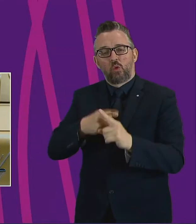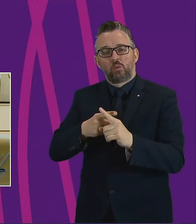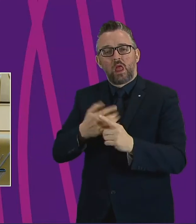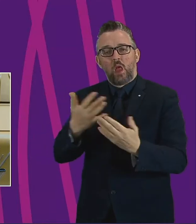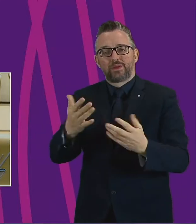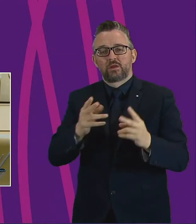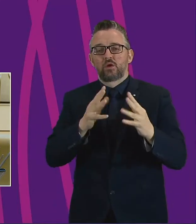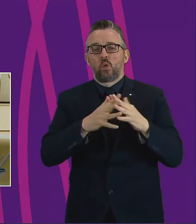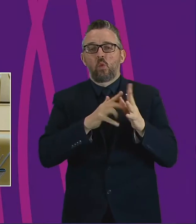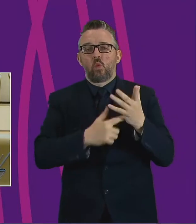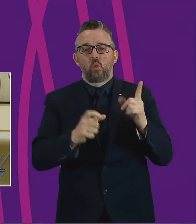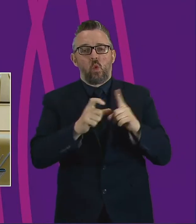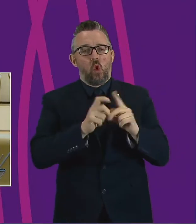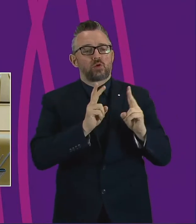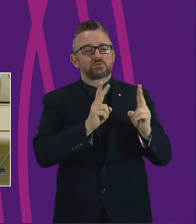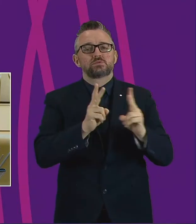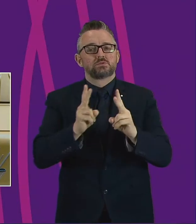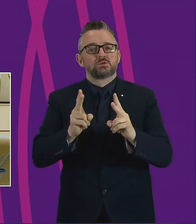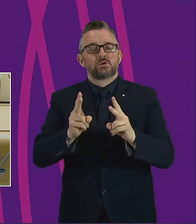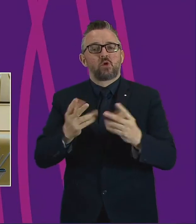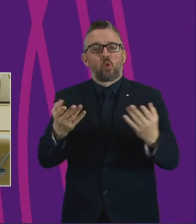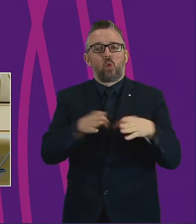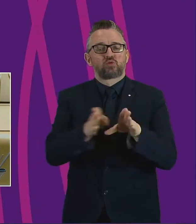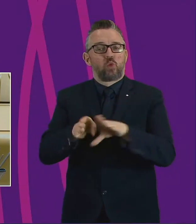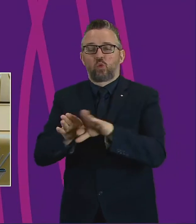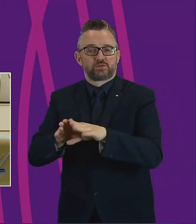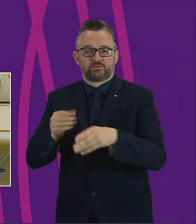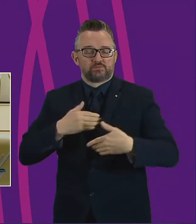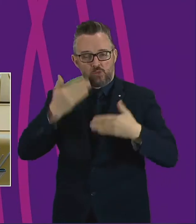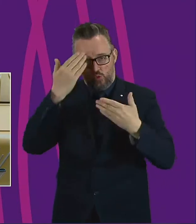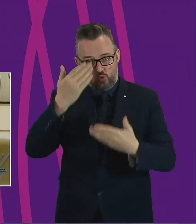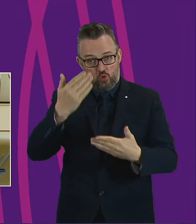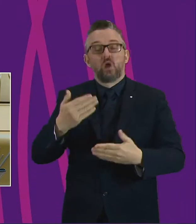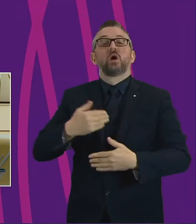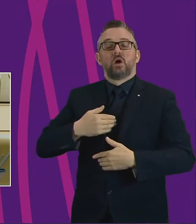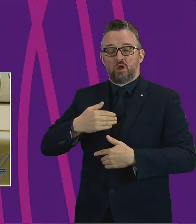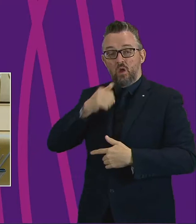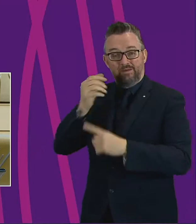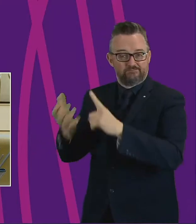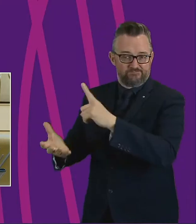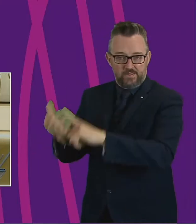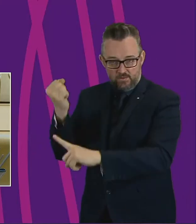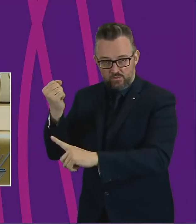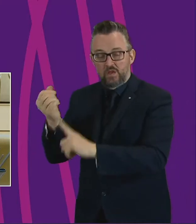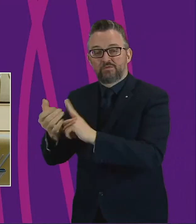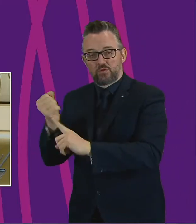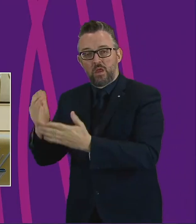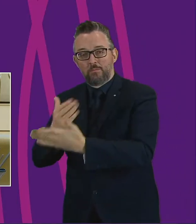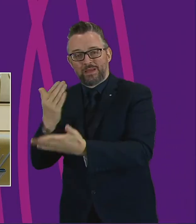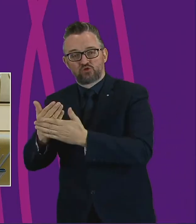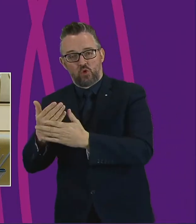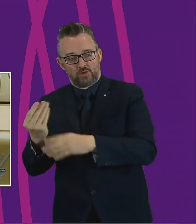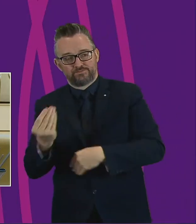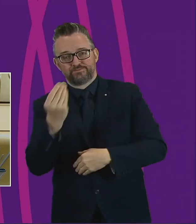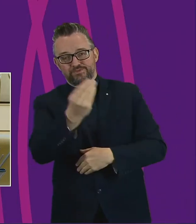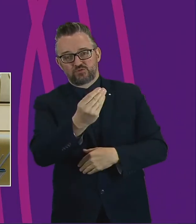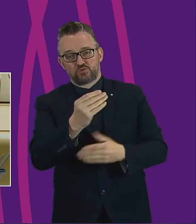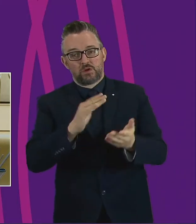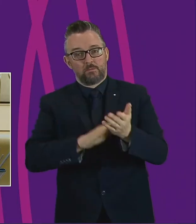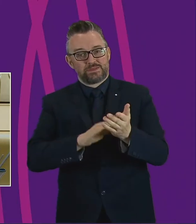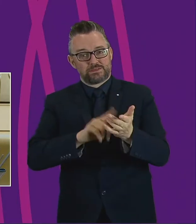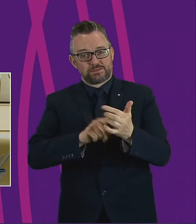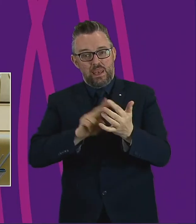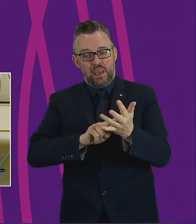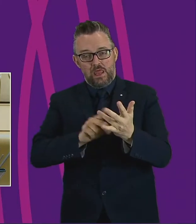that were closed across all our hospital settings. I will secure that number and ensure that she has it as quickly as possible.